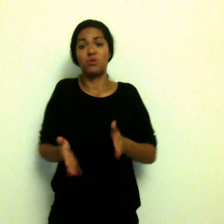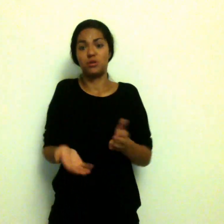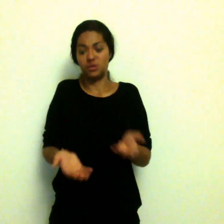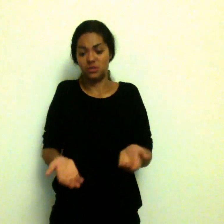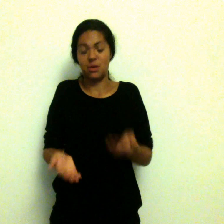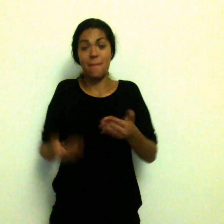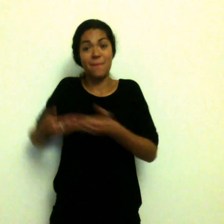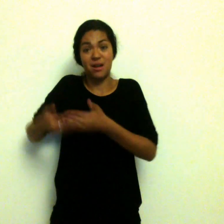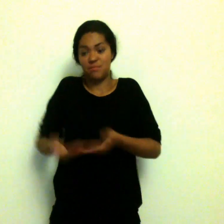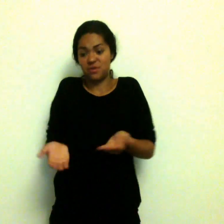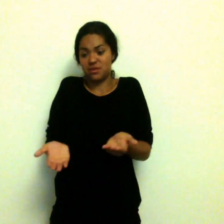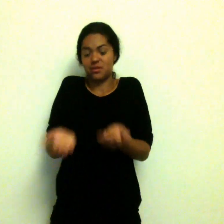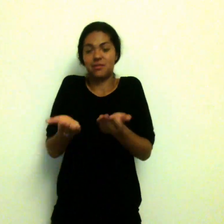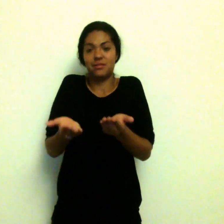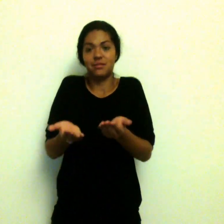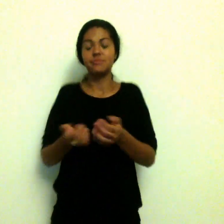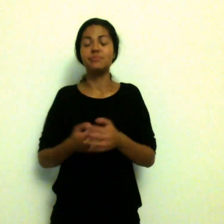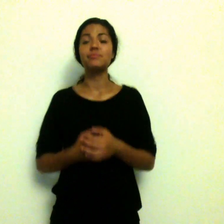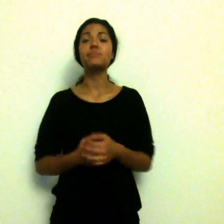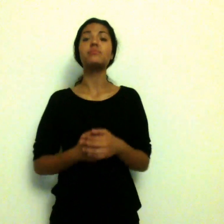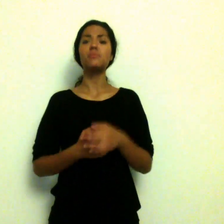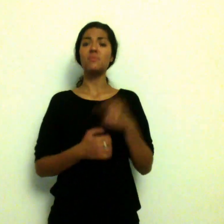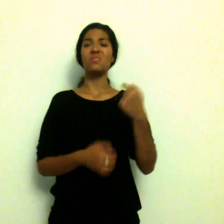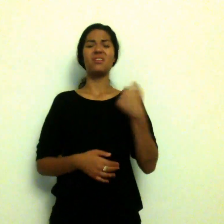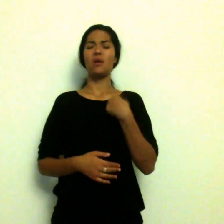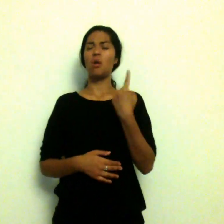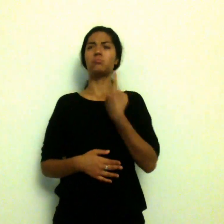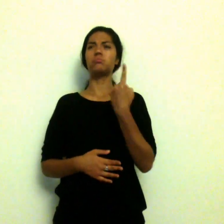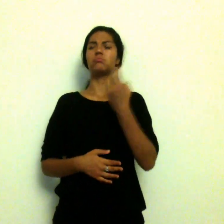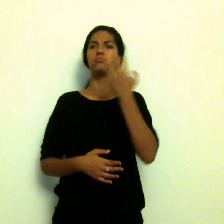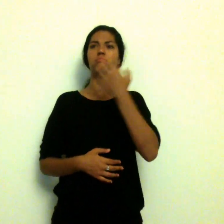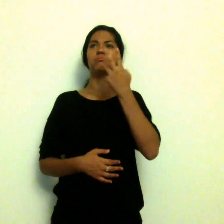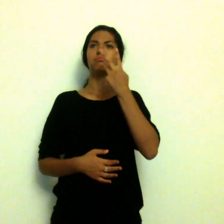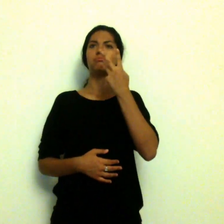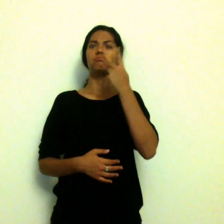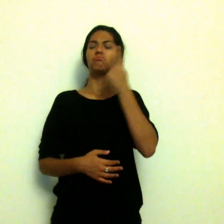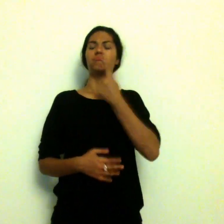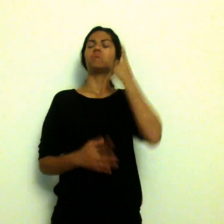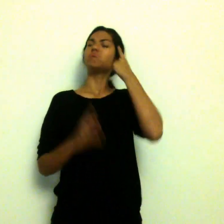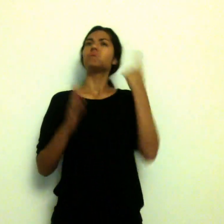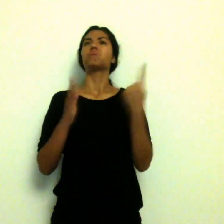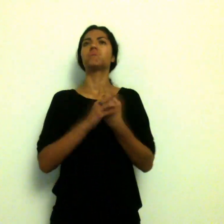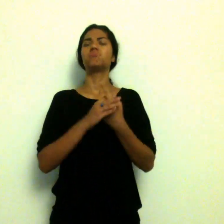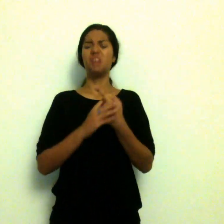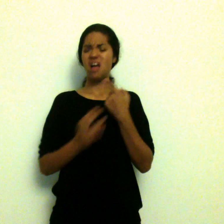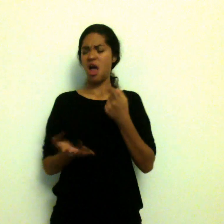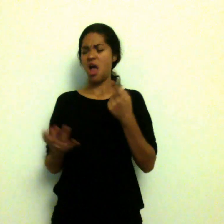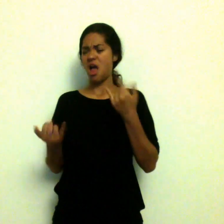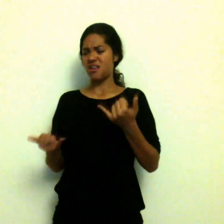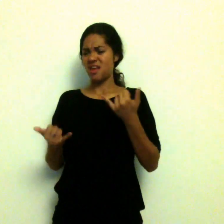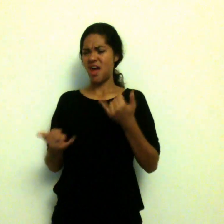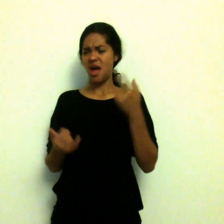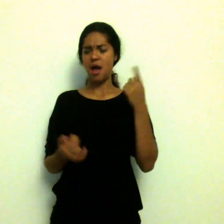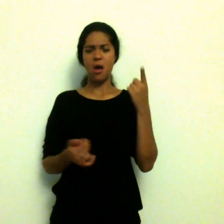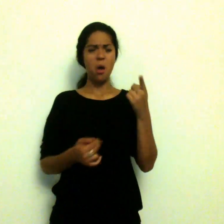I often wonder if our human beings today, who in the name of humanism